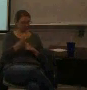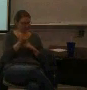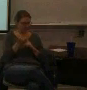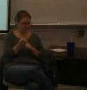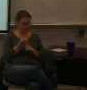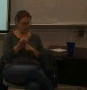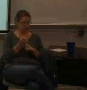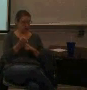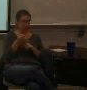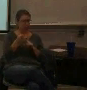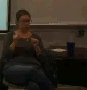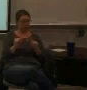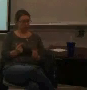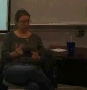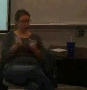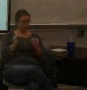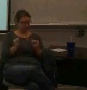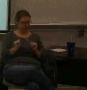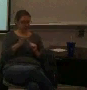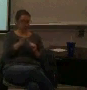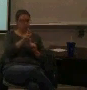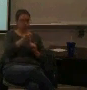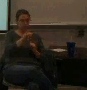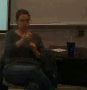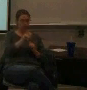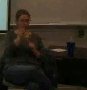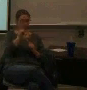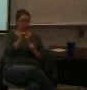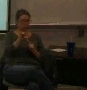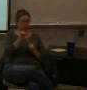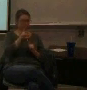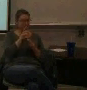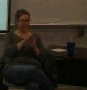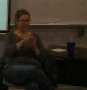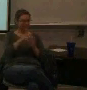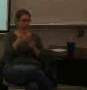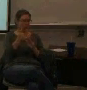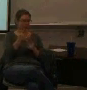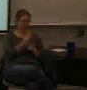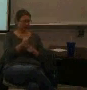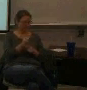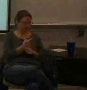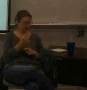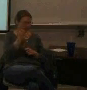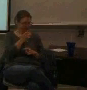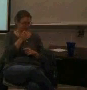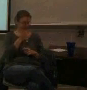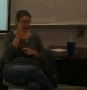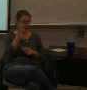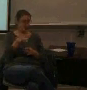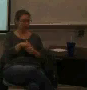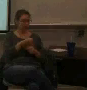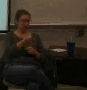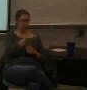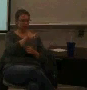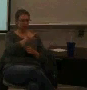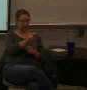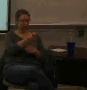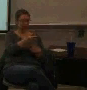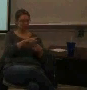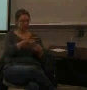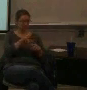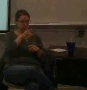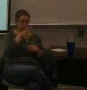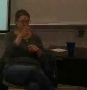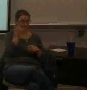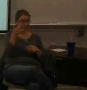able to survive. So brine shrimp is an example of one that's commonly seen in saline waters,